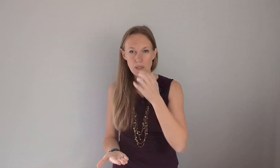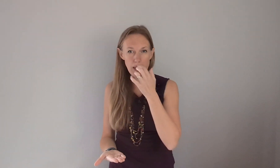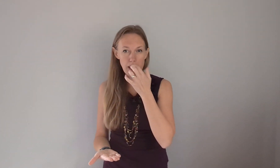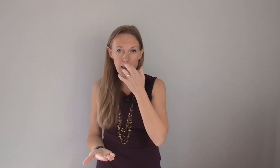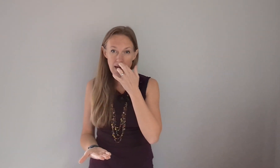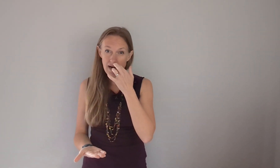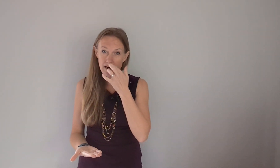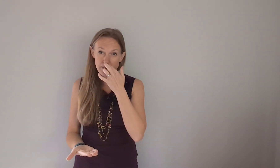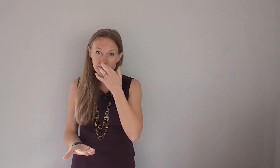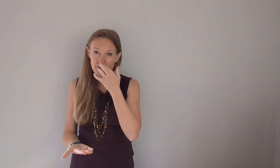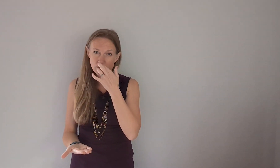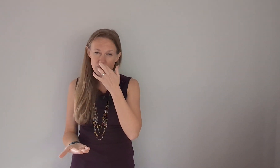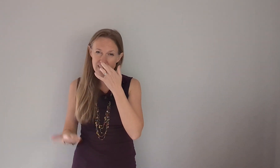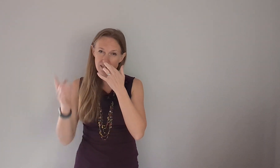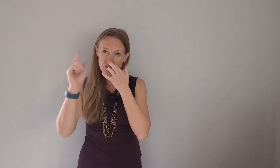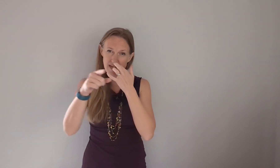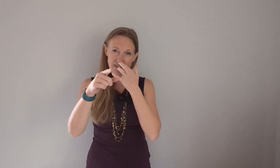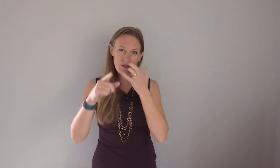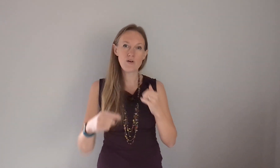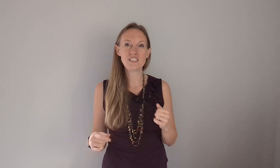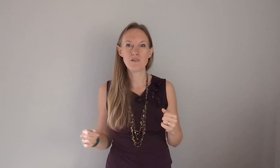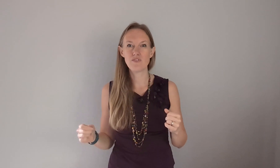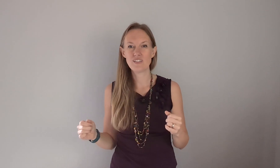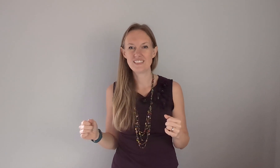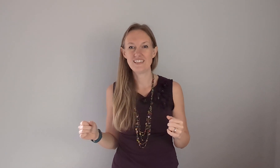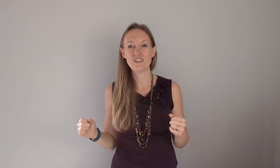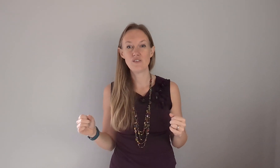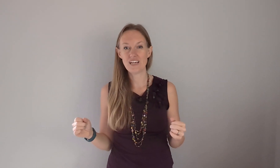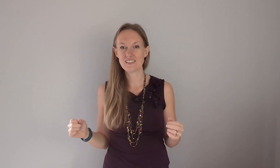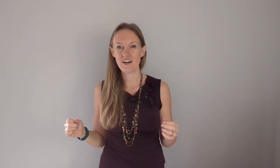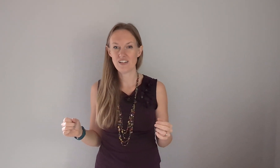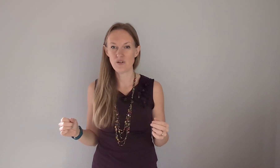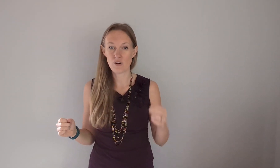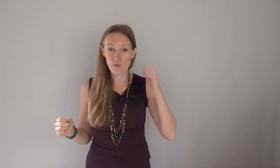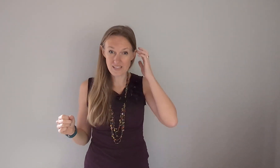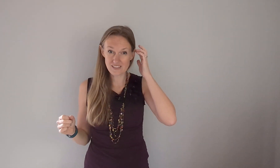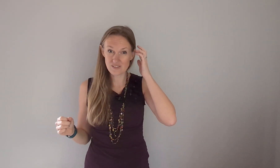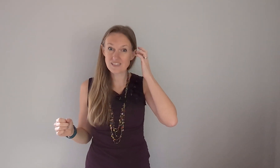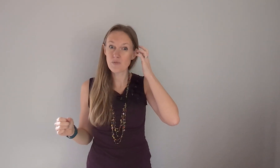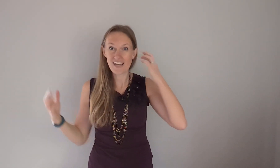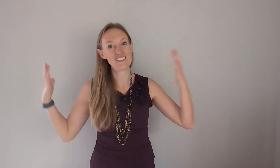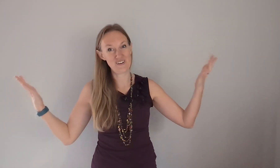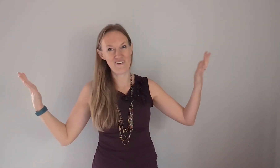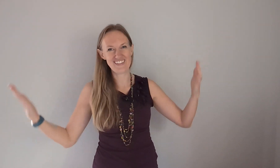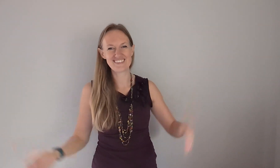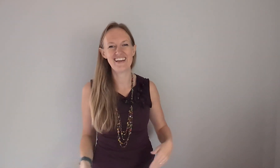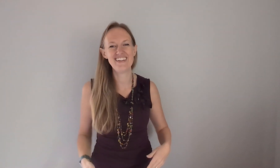okay? That goes back to the chorus before it says, oh yes, God, you are holy. So let's go back to the chorus, okay?